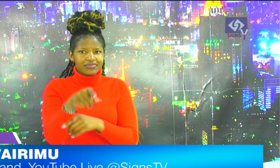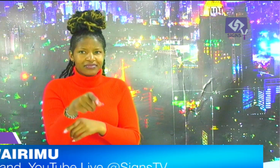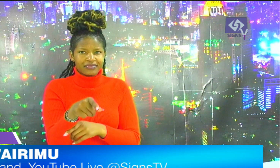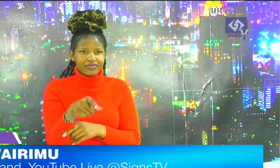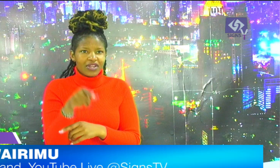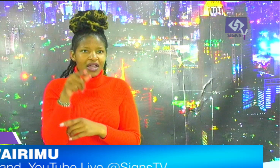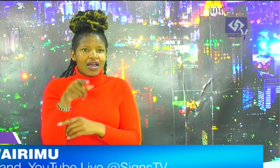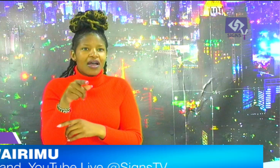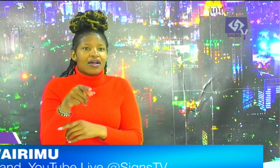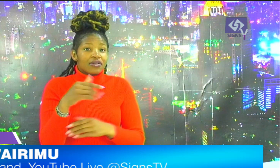In a statement,